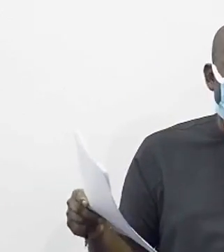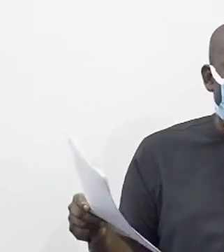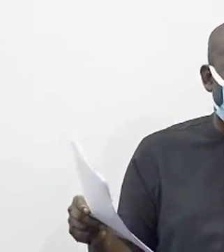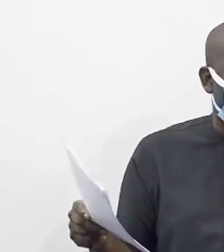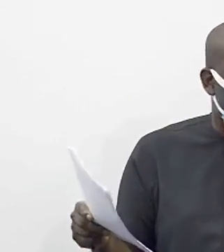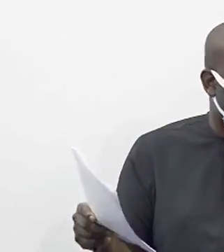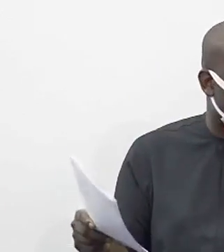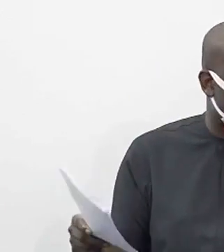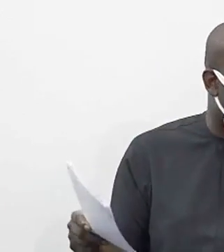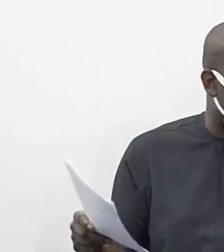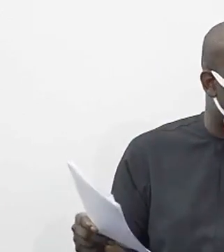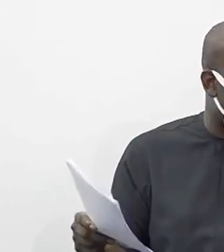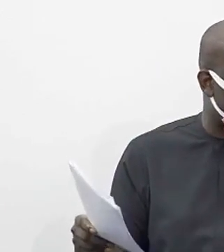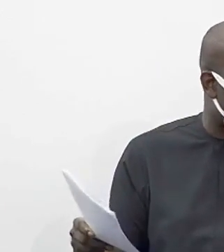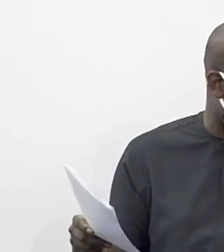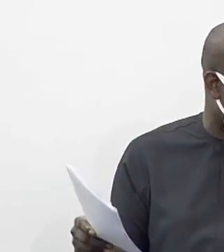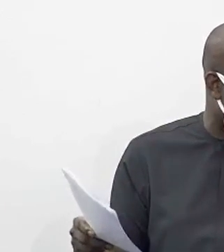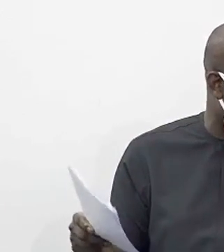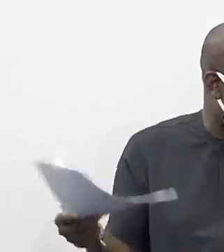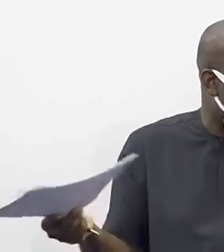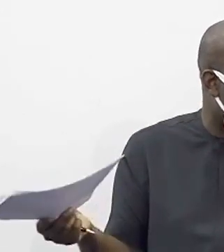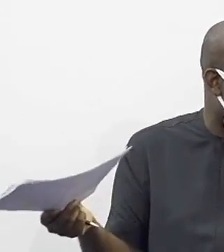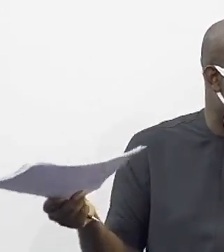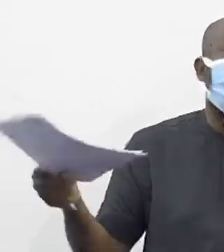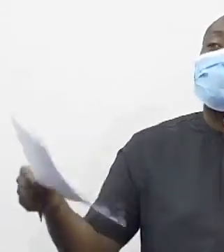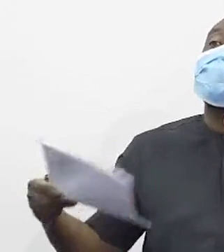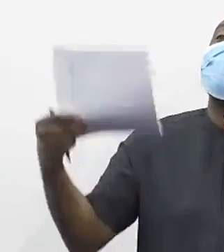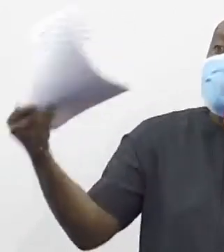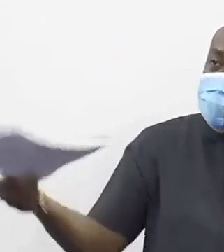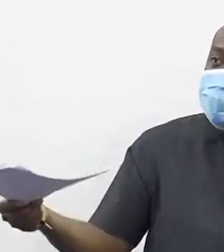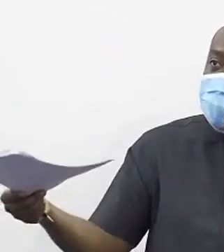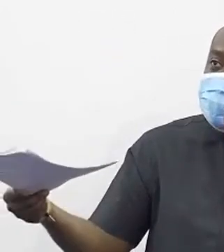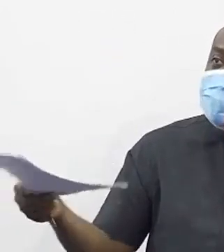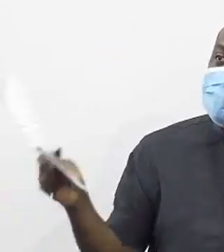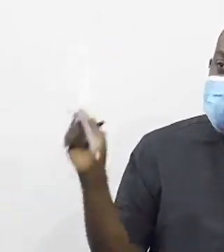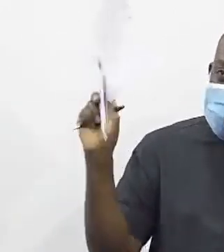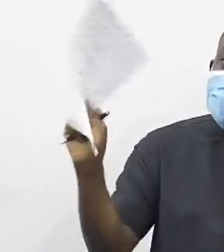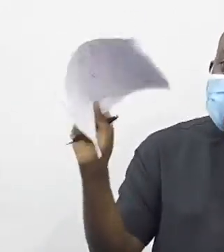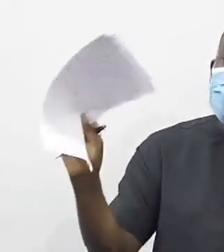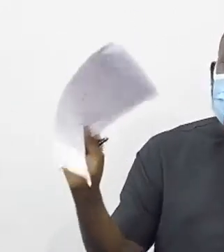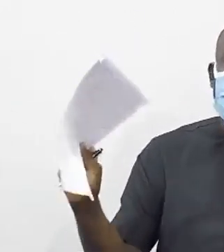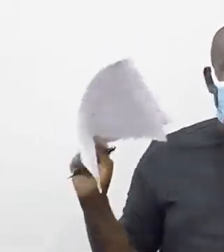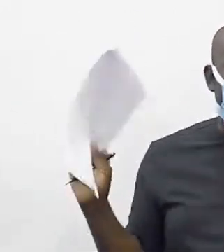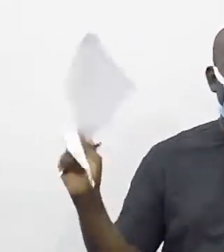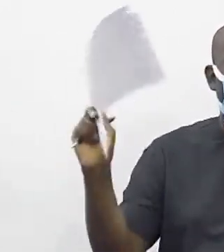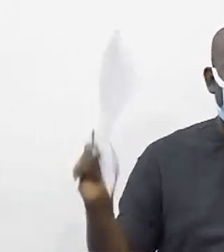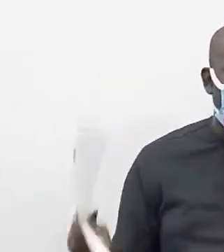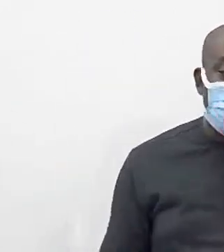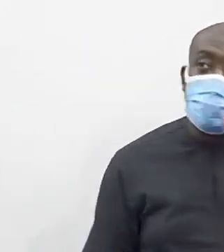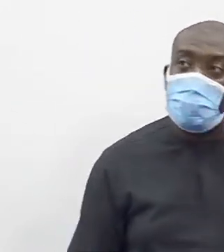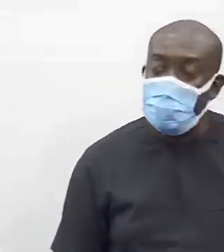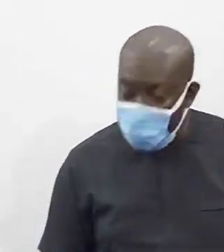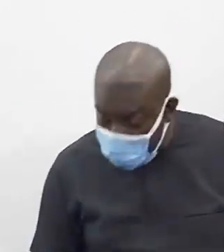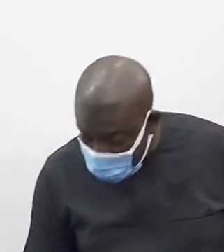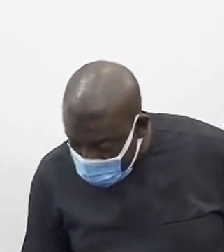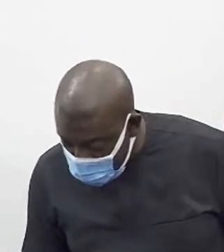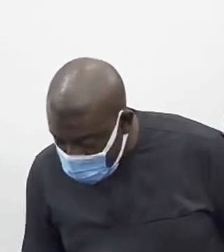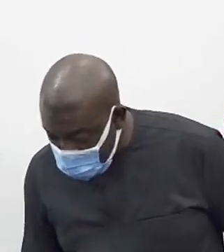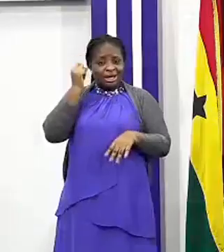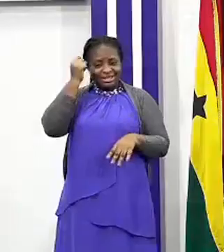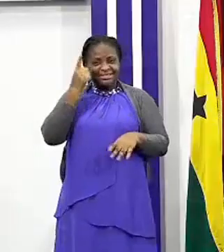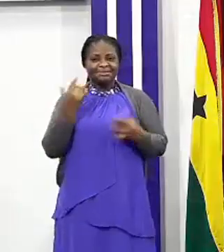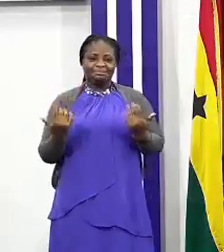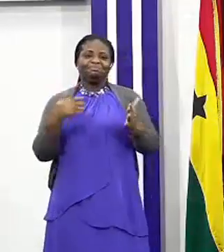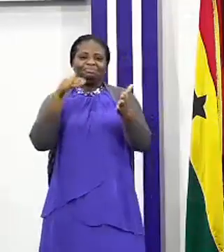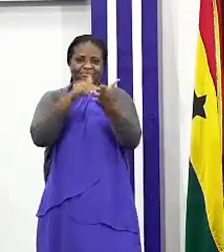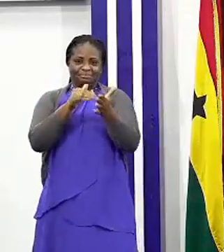the 80,000 by whether it's 2% or 1% and see the real effect. Okay. But please educate us so we all flow with you. Good. So let